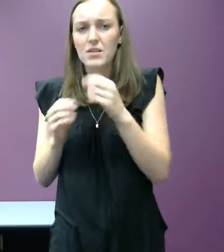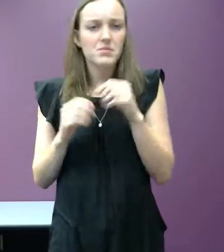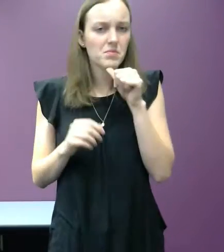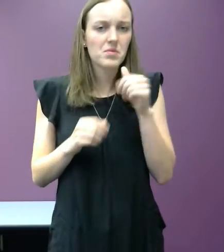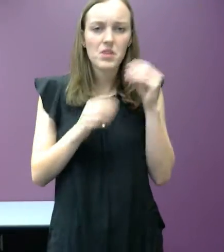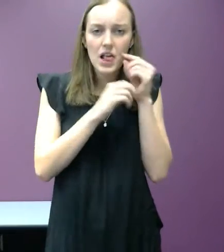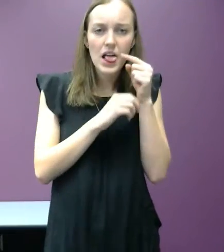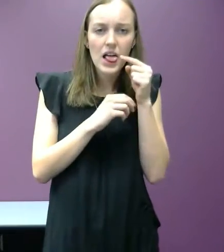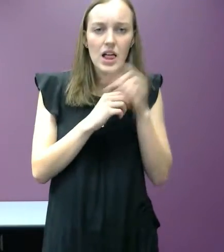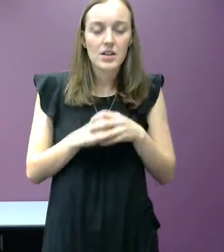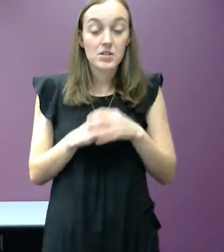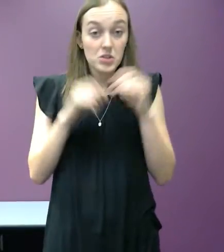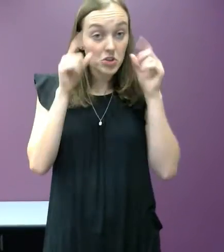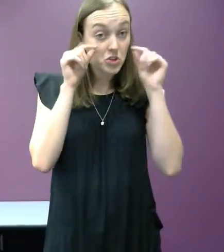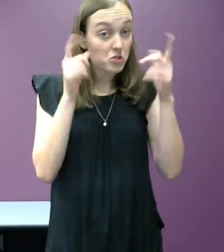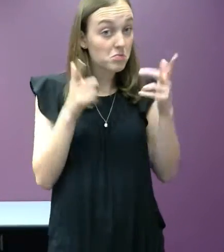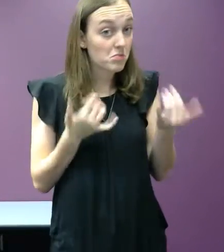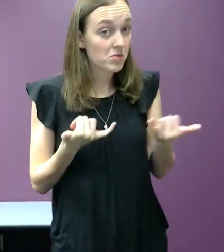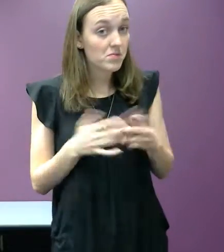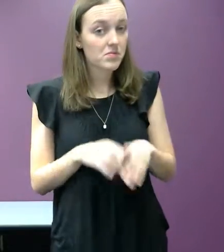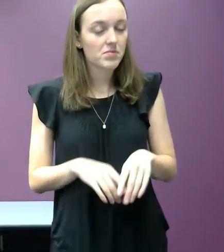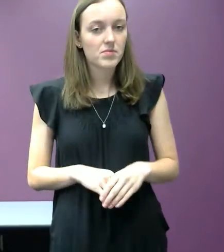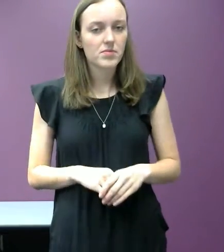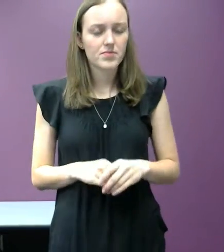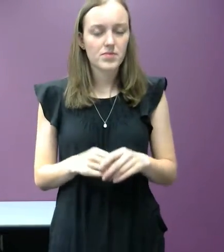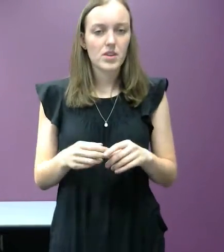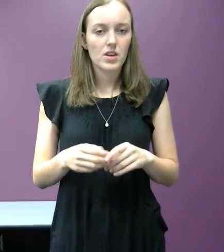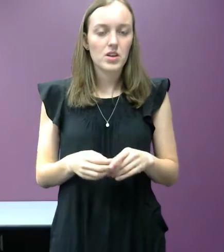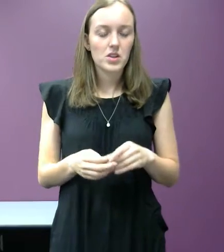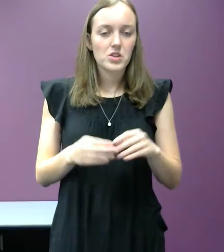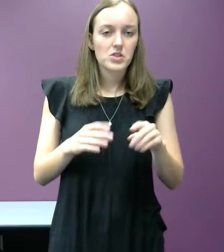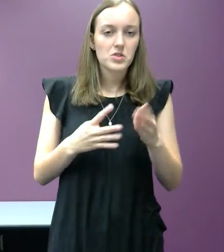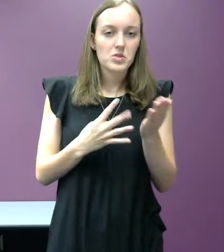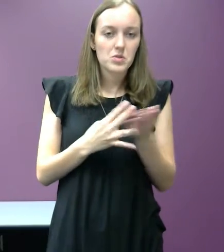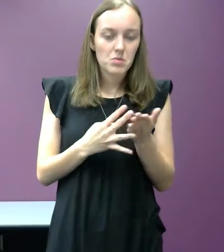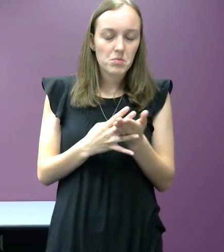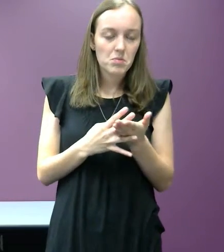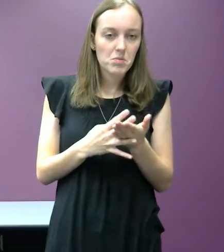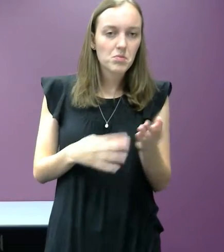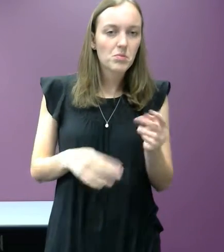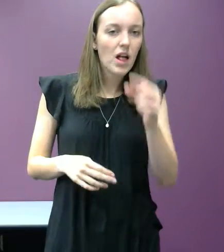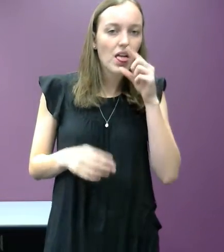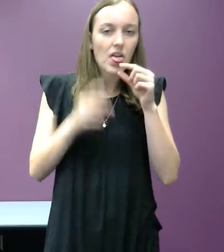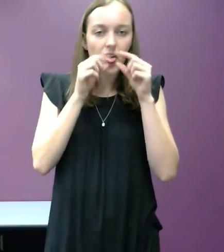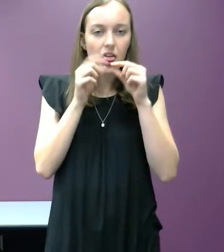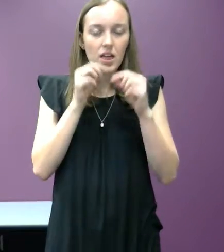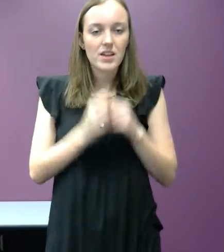this lesson. So in between times, you'll be wiping your tongue off so that it's kind of clean before